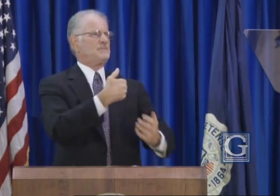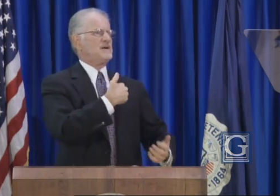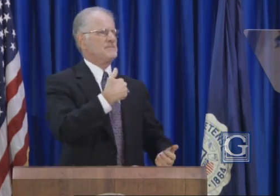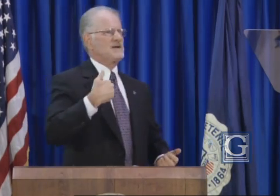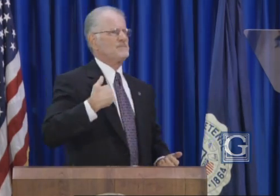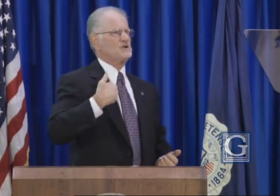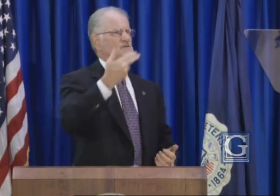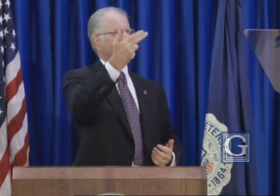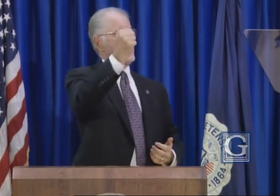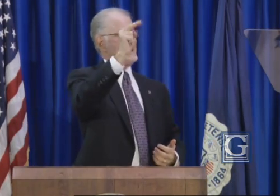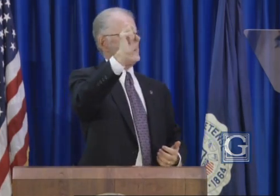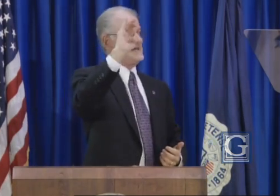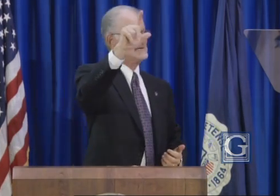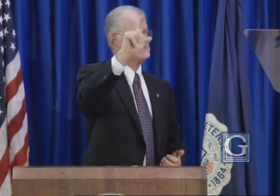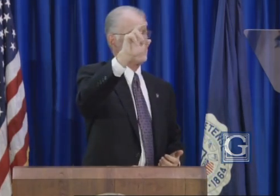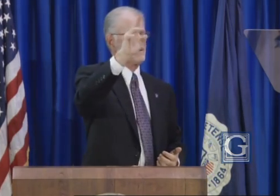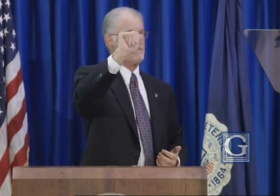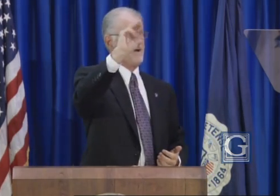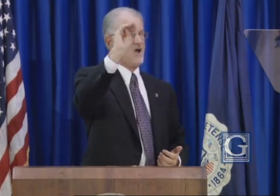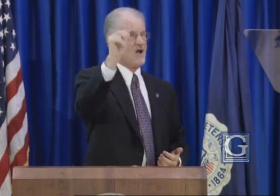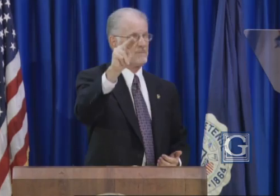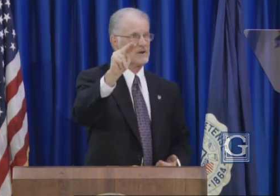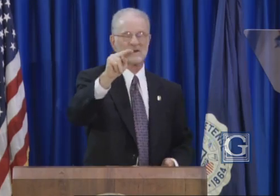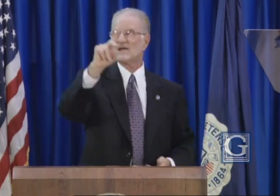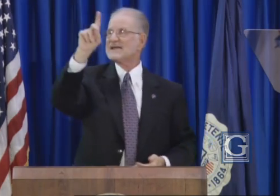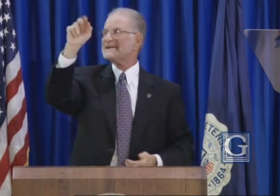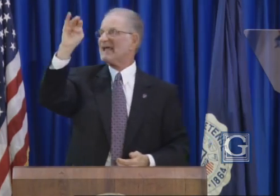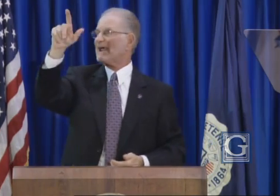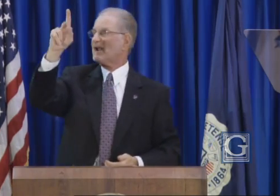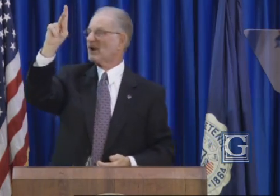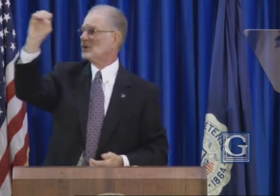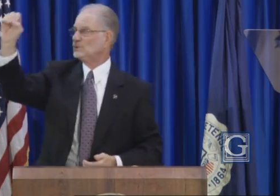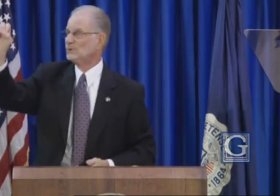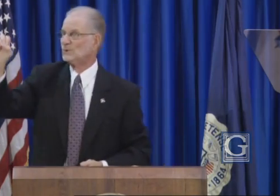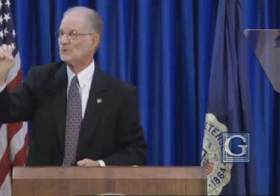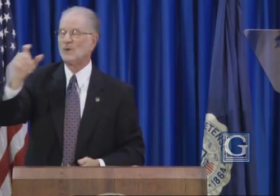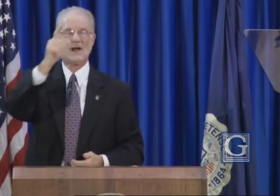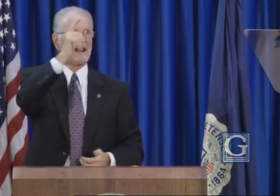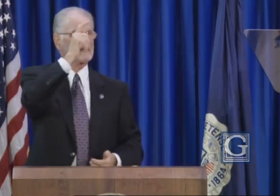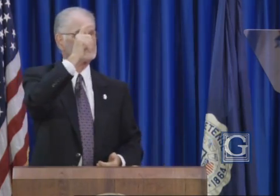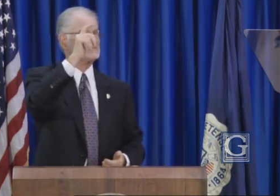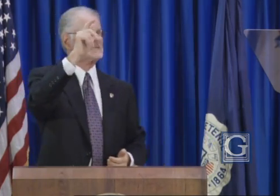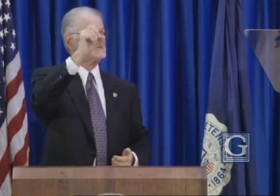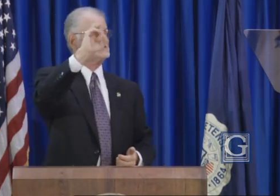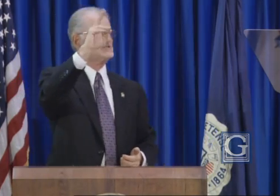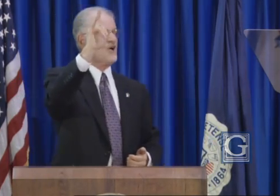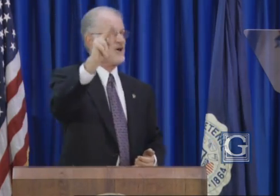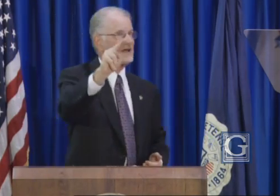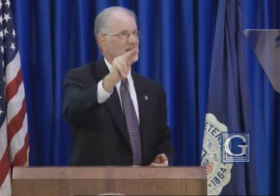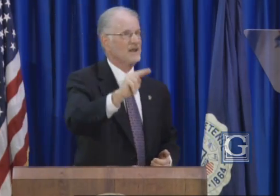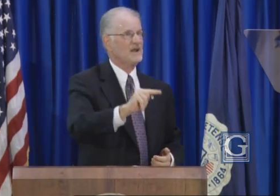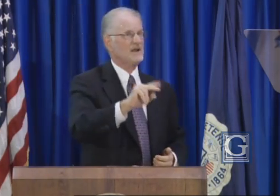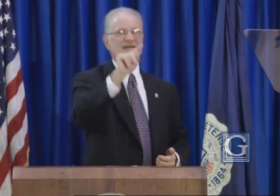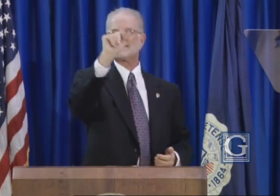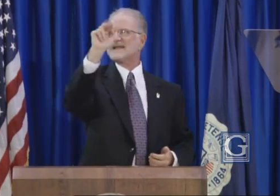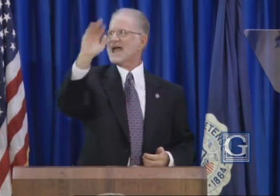And also thanks to the team members, Hansel Baumann, Daniel Koo, Elizabeth